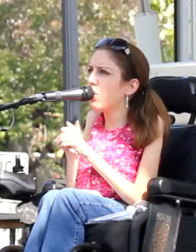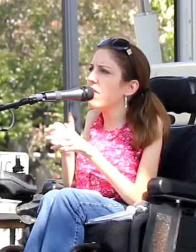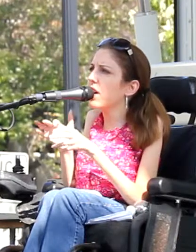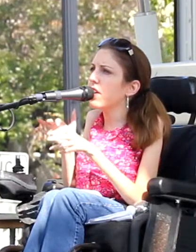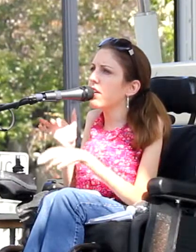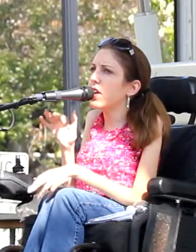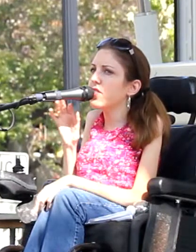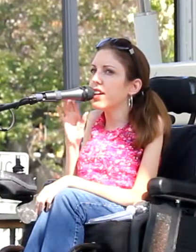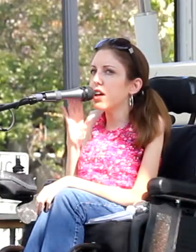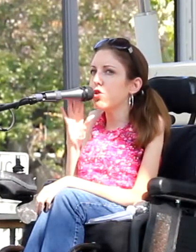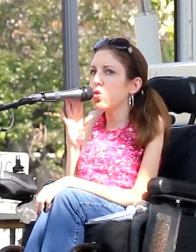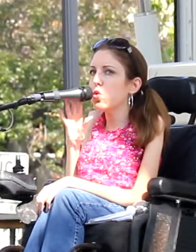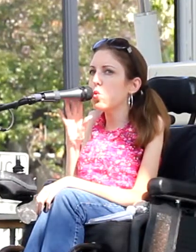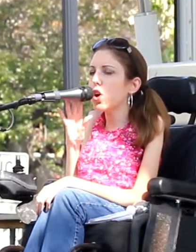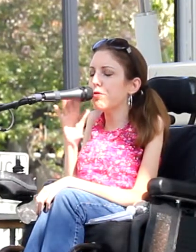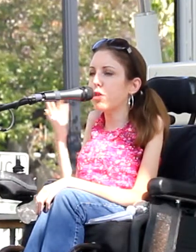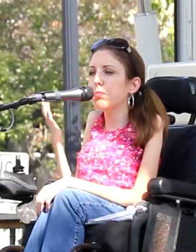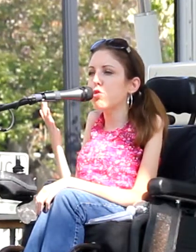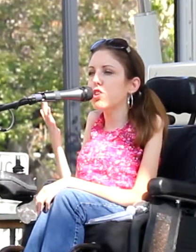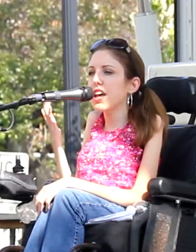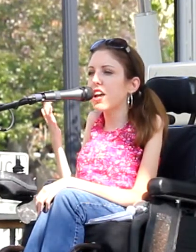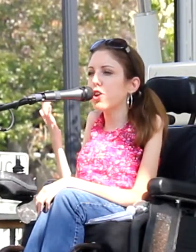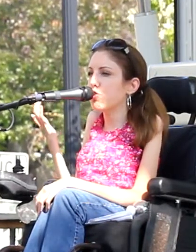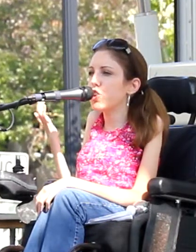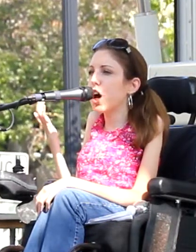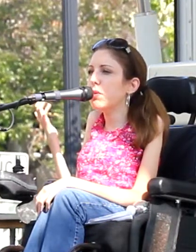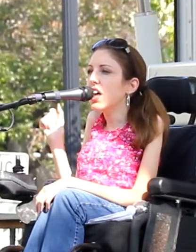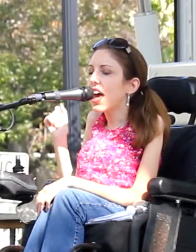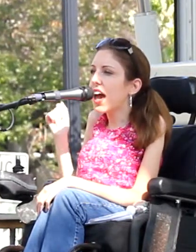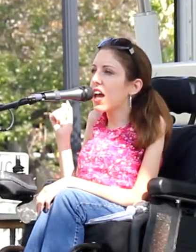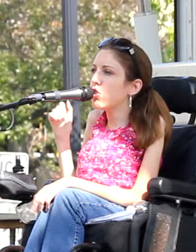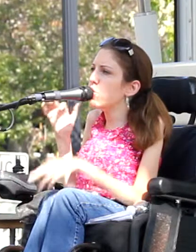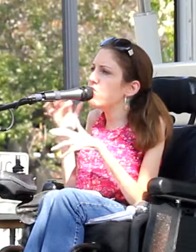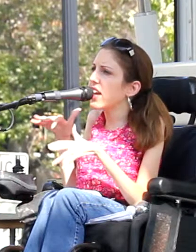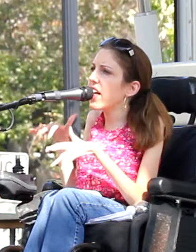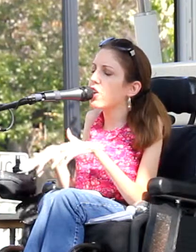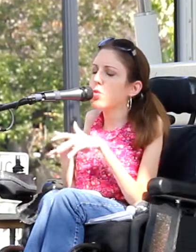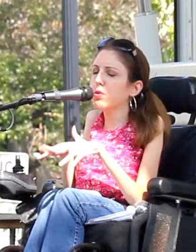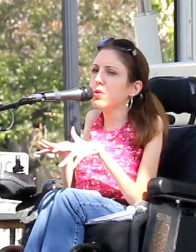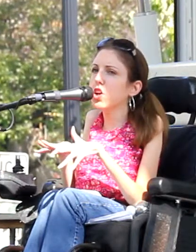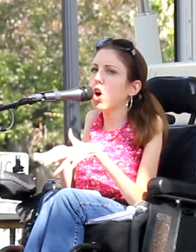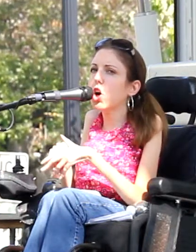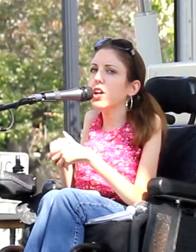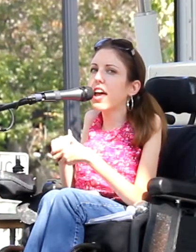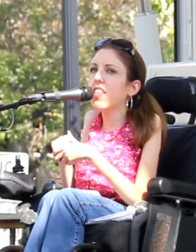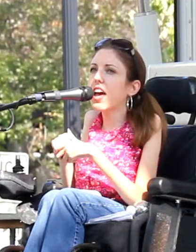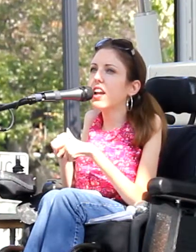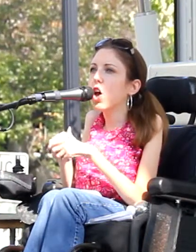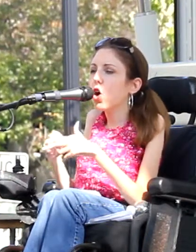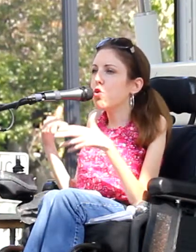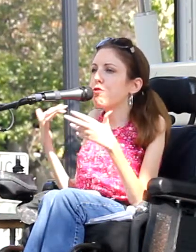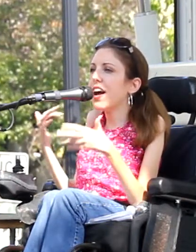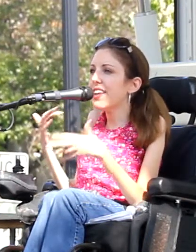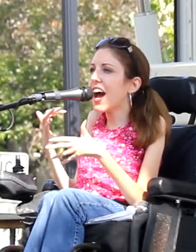And the only thing I can think of is like if you were up for a promotion at your job and you stay late and work really, really hard, and